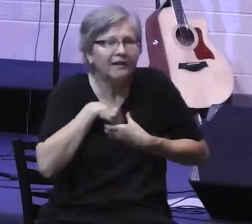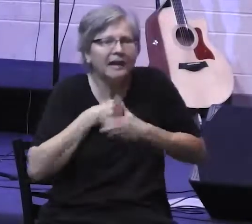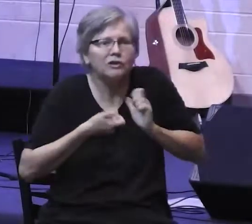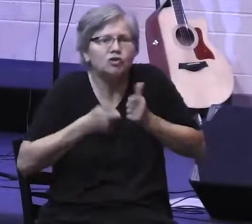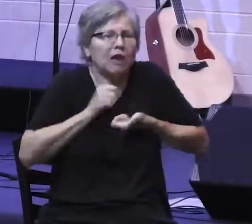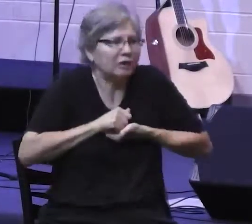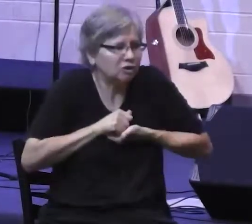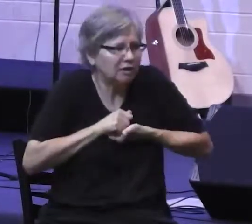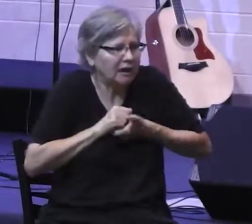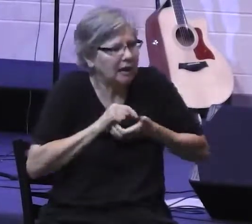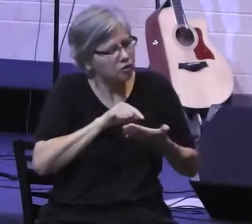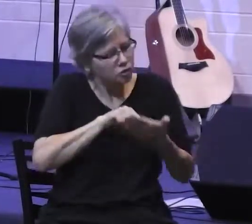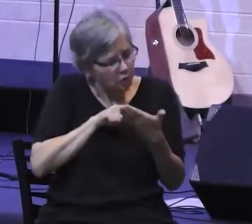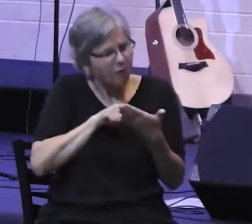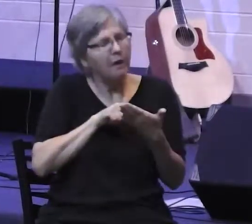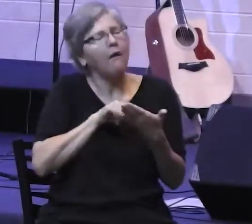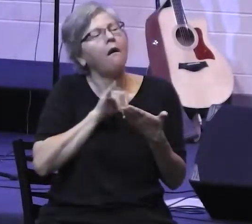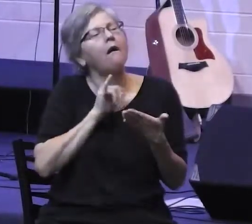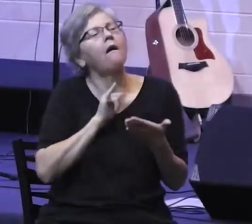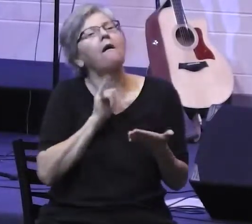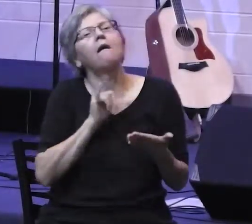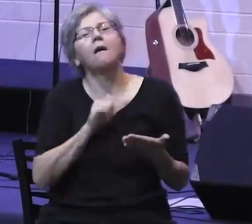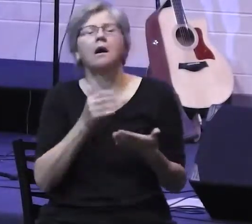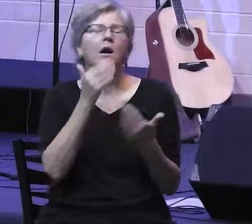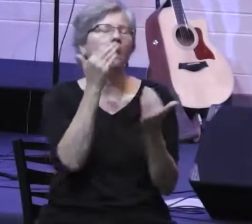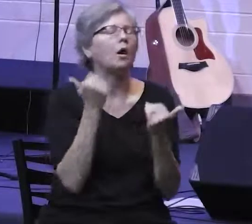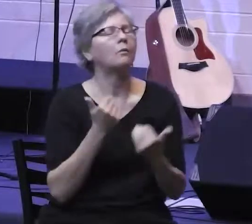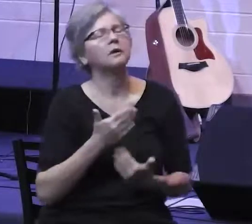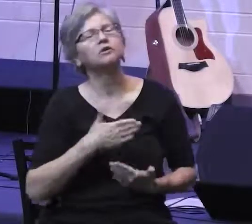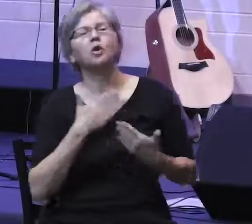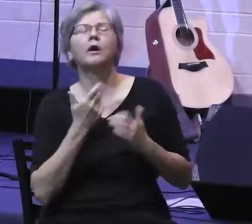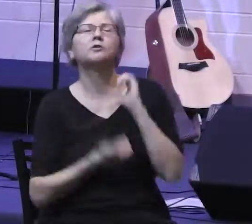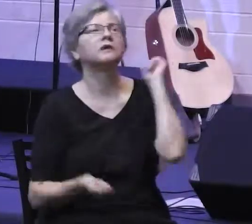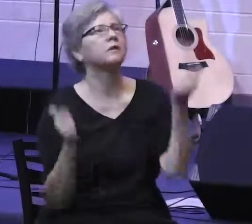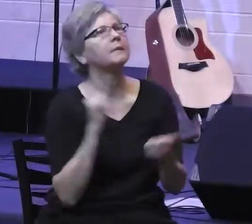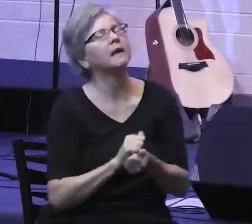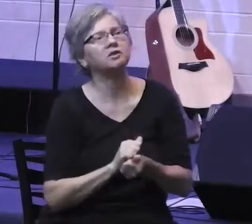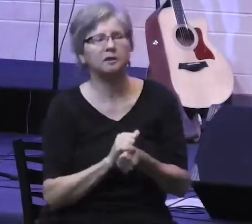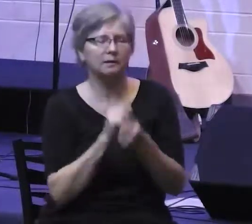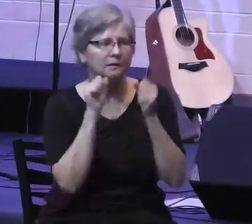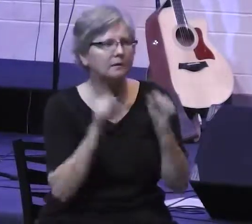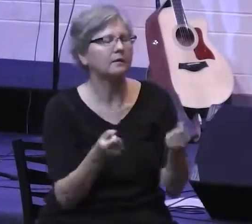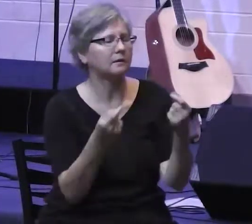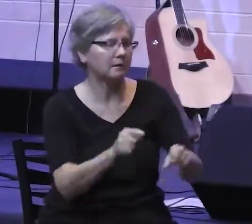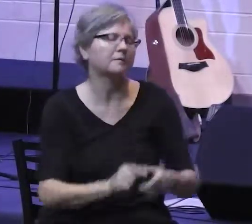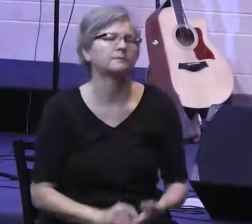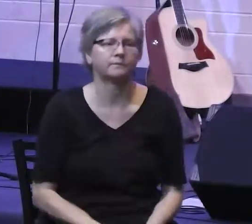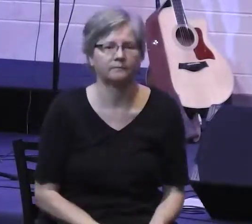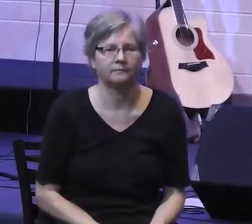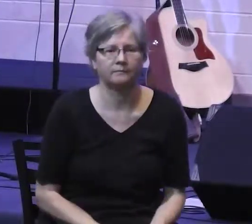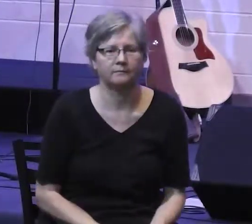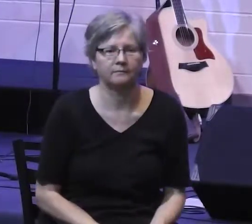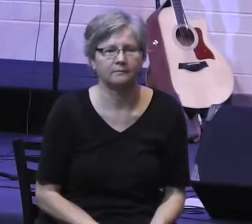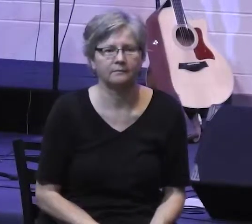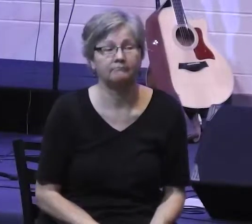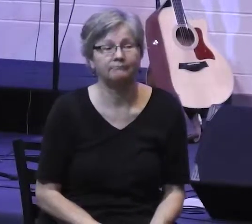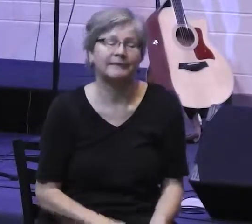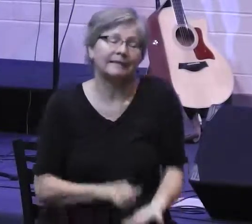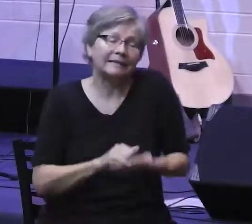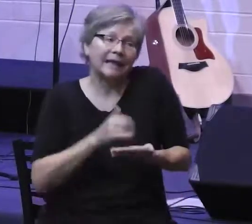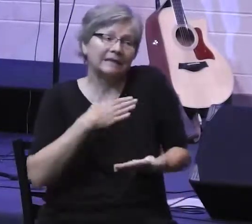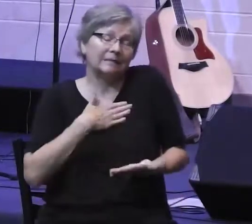changing you, and he's showing you that there's a hope and a joy and a transformation that can take place. This is just my